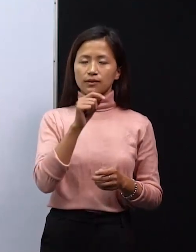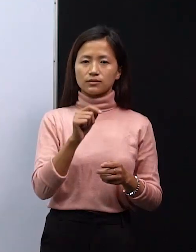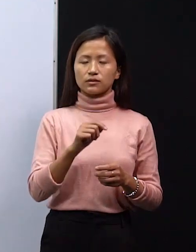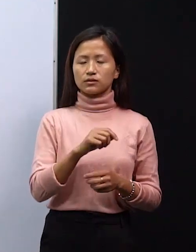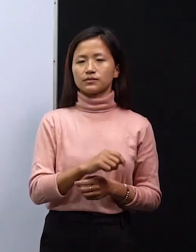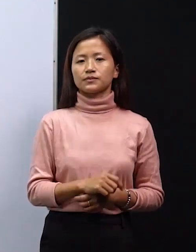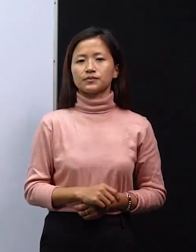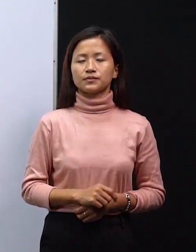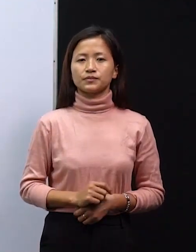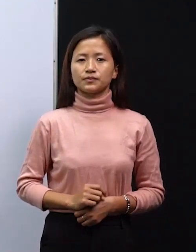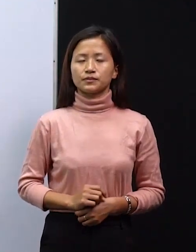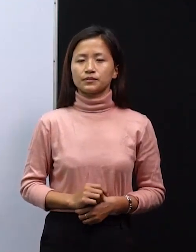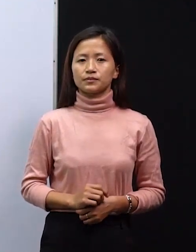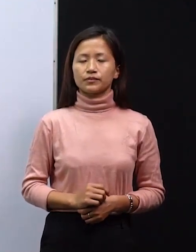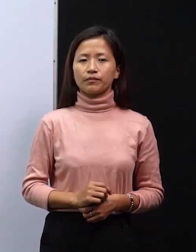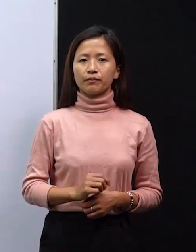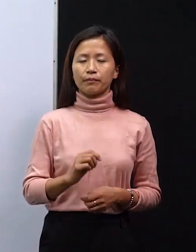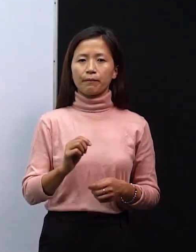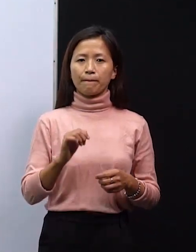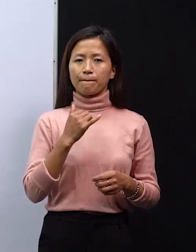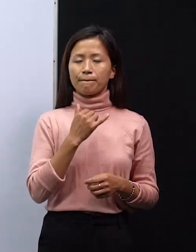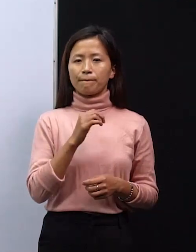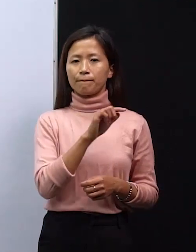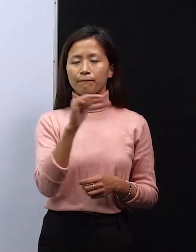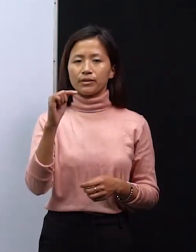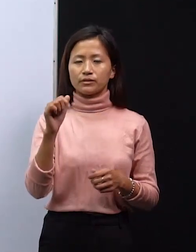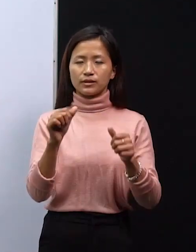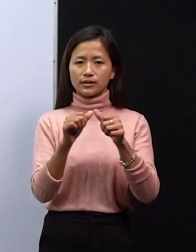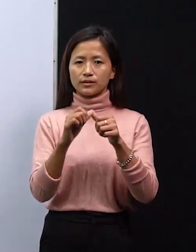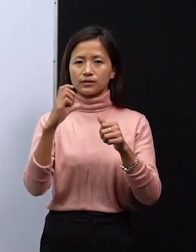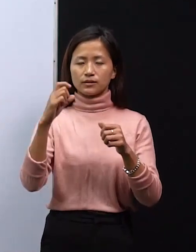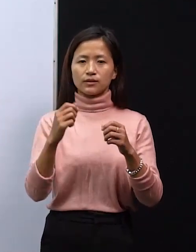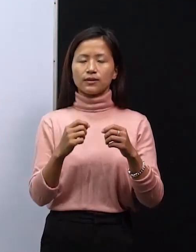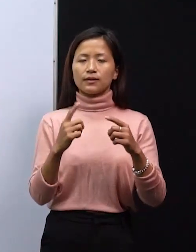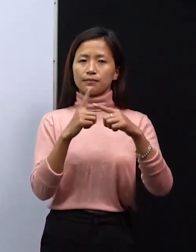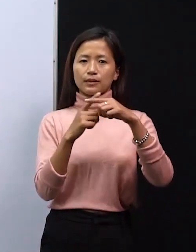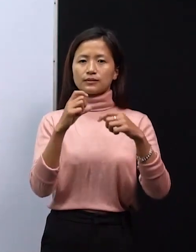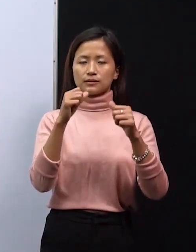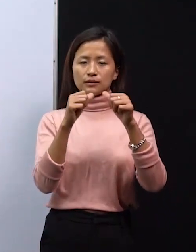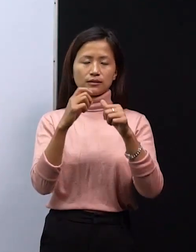out. So minus AC and plus AC I have cancelled out.